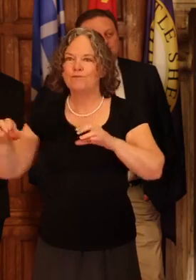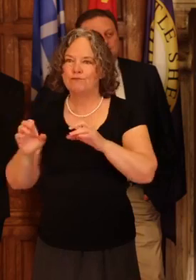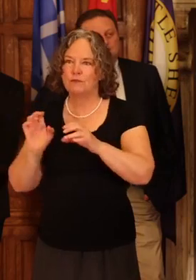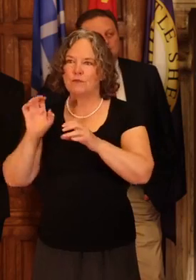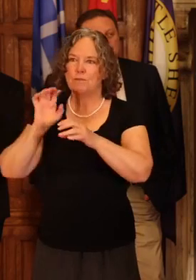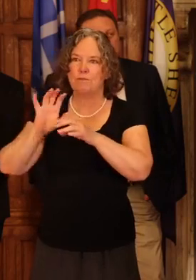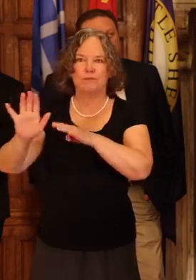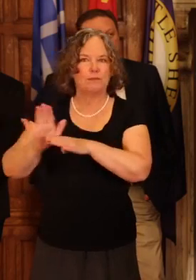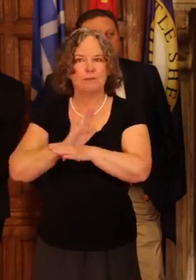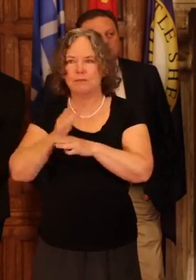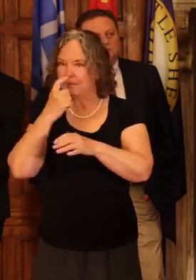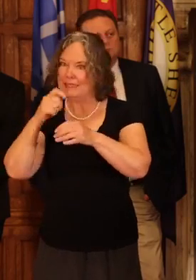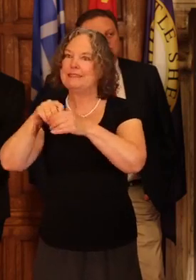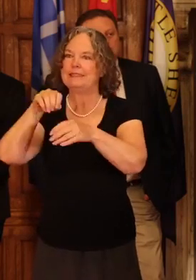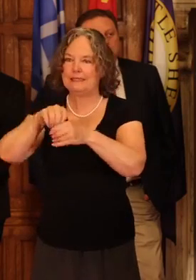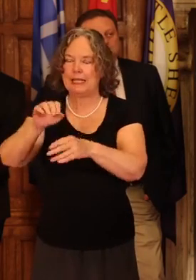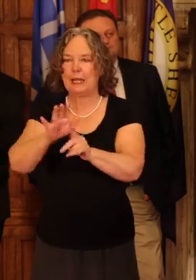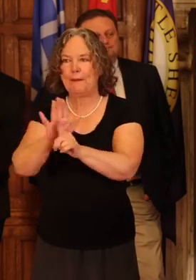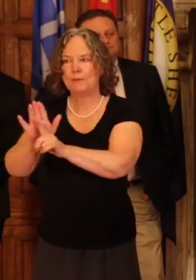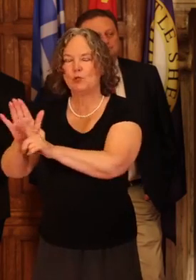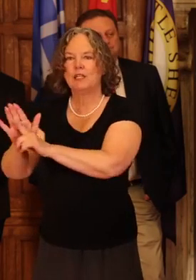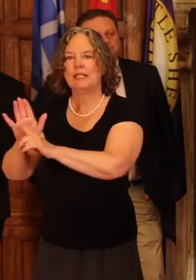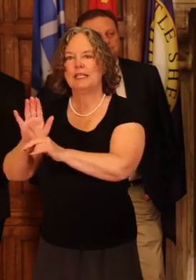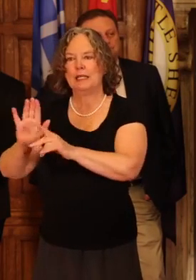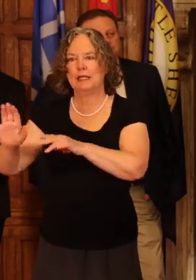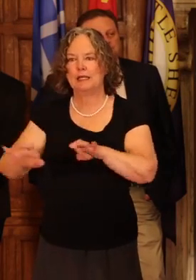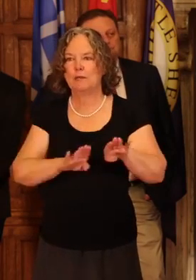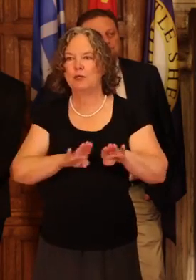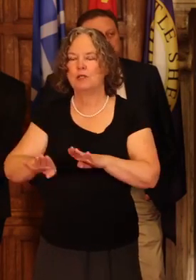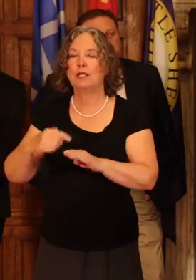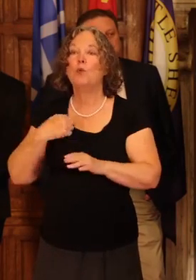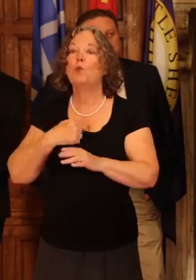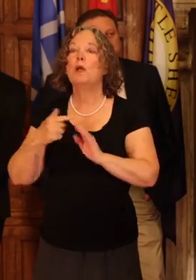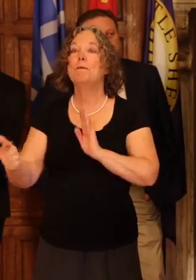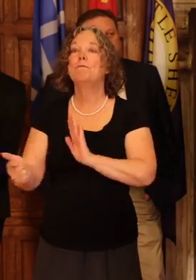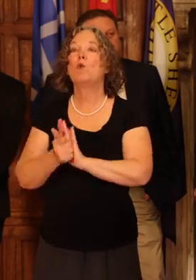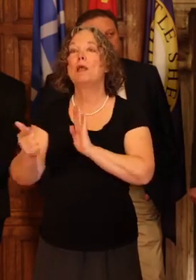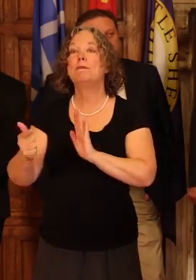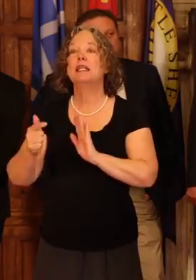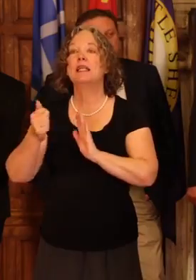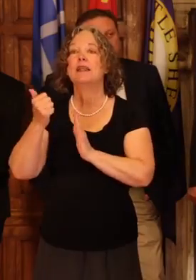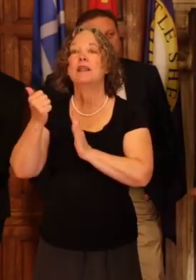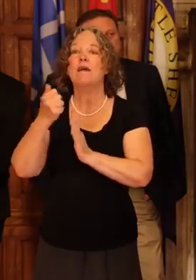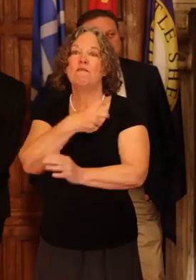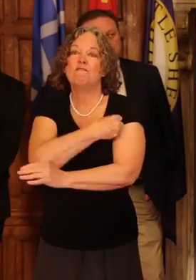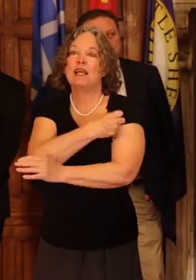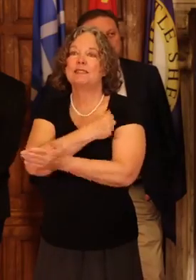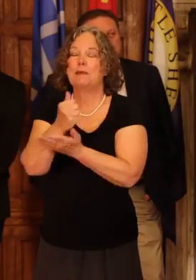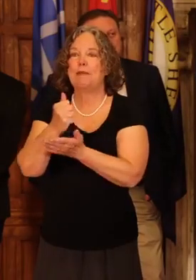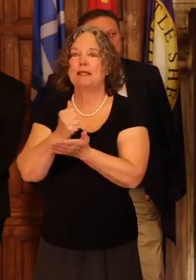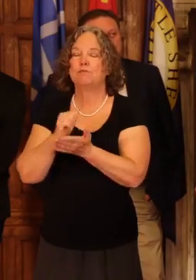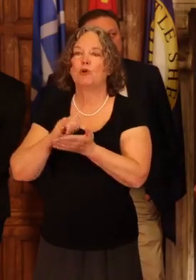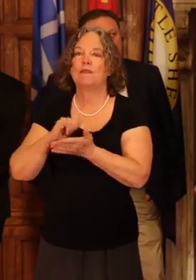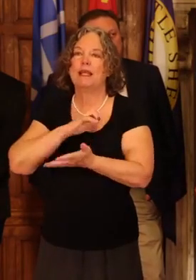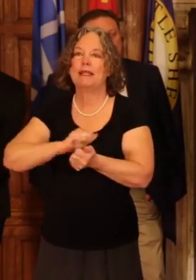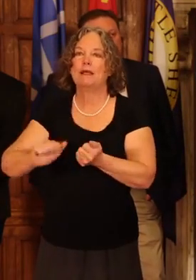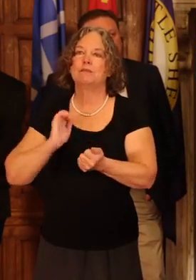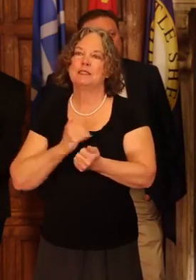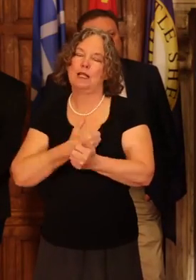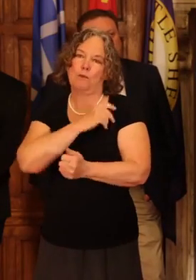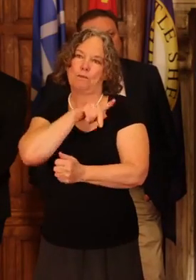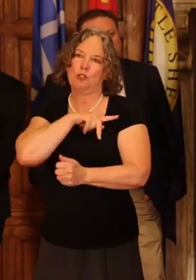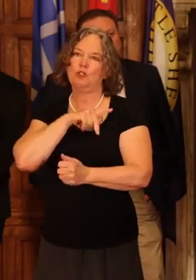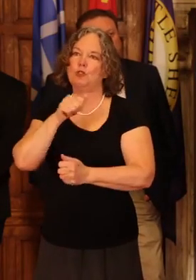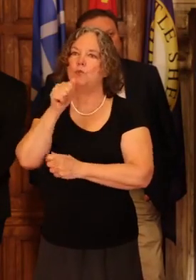their communities. We prohibited so-called vaccine passports that undermine our personal privacy